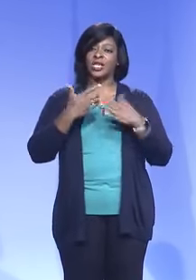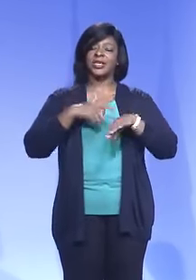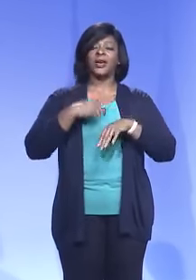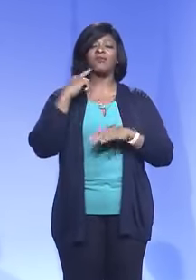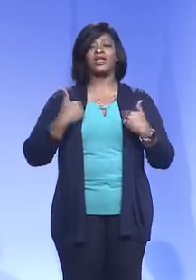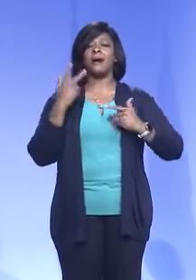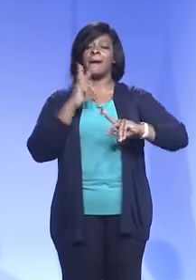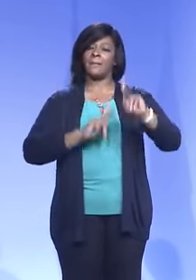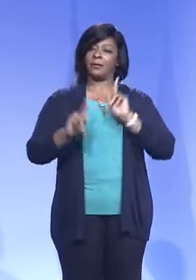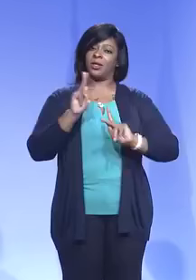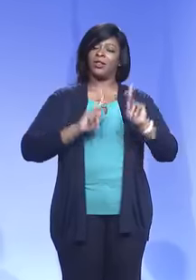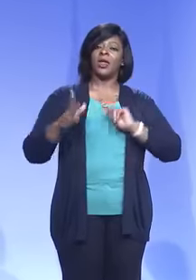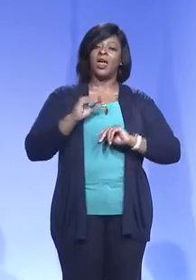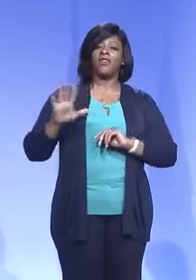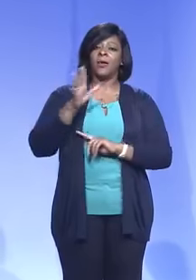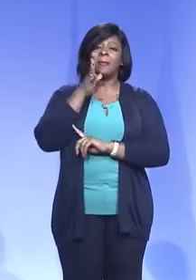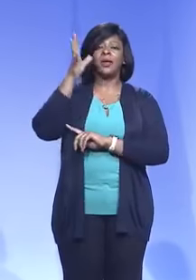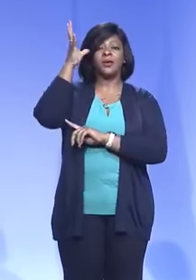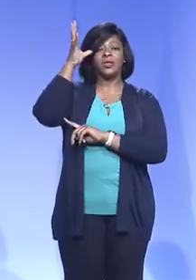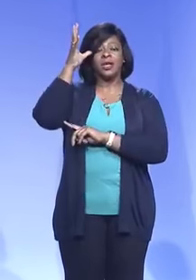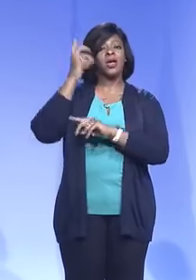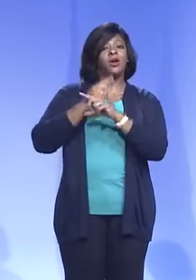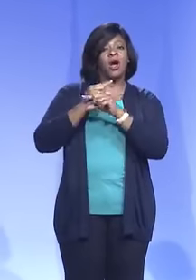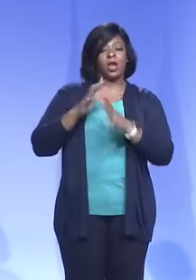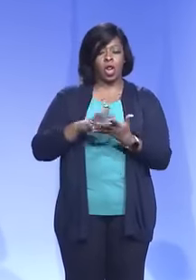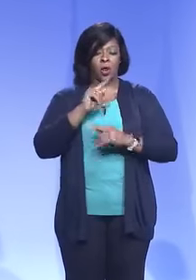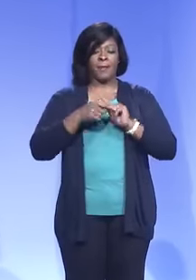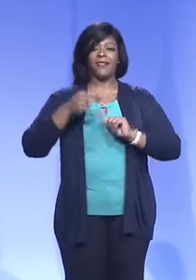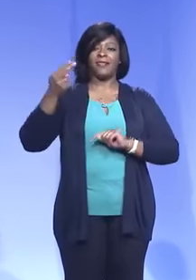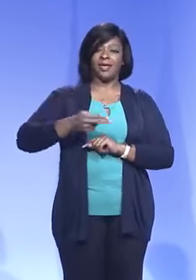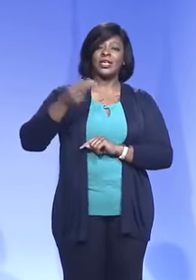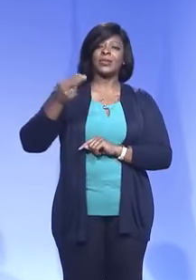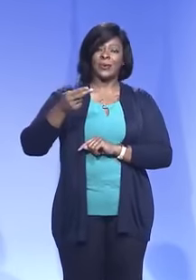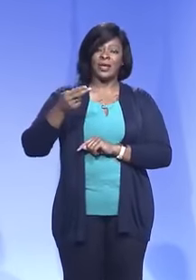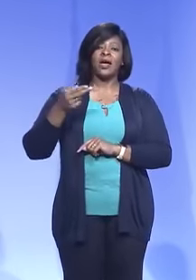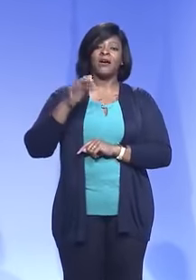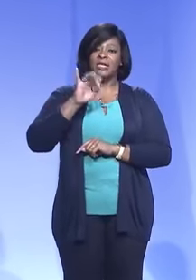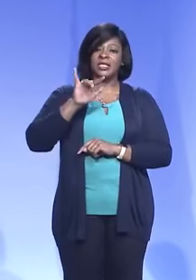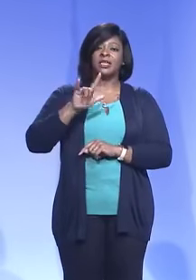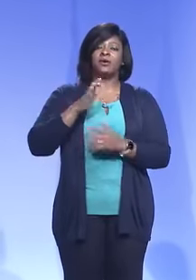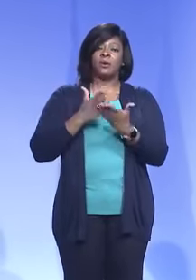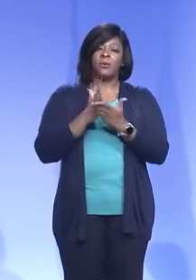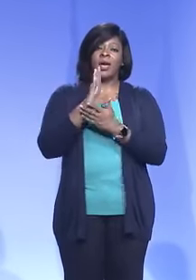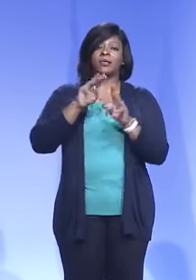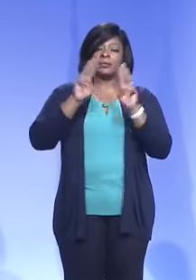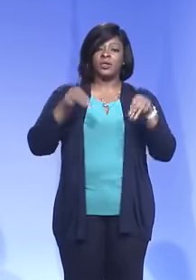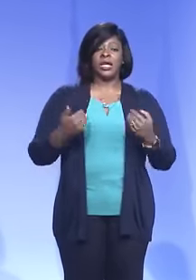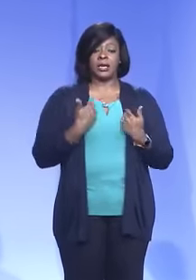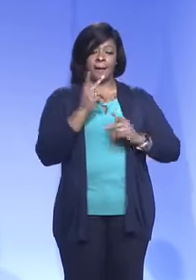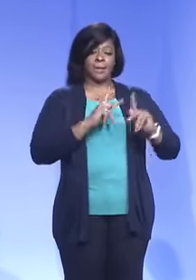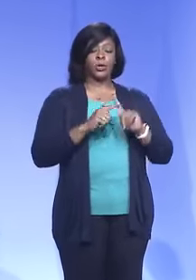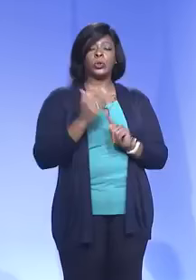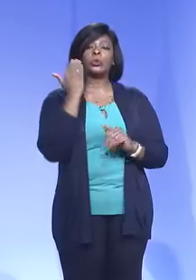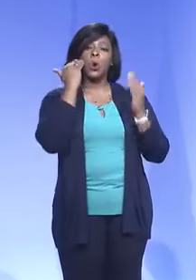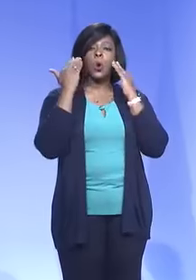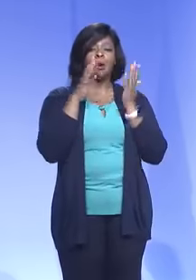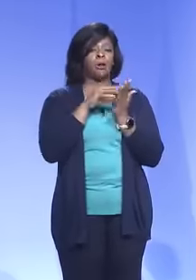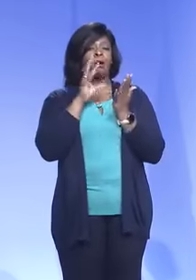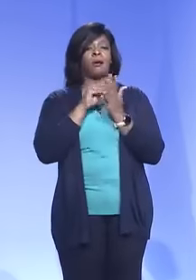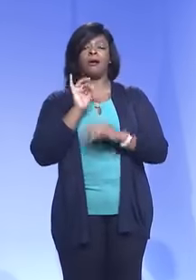young people and their parents and guardians to learn about the history of the civil rights movement, and for young people to know